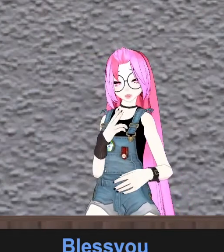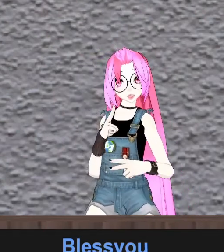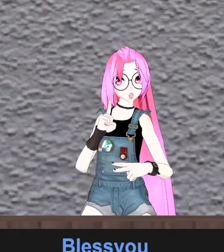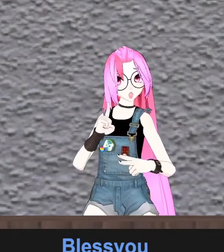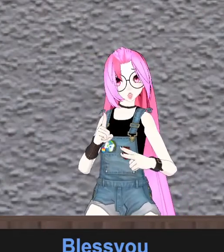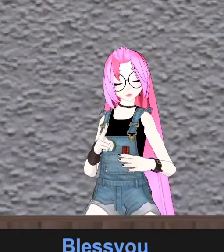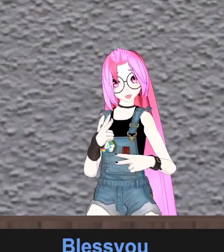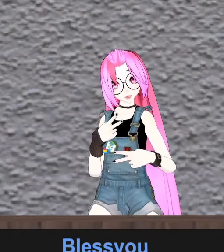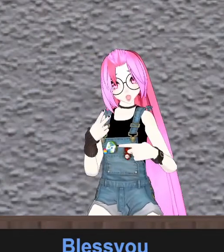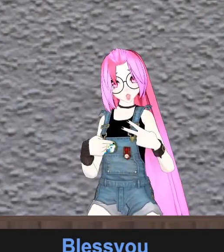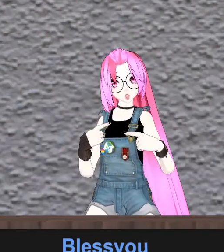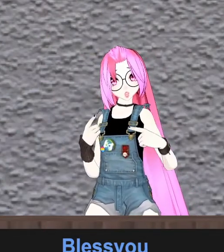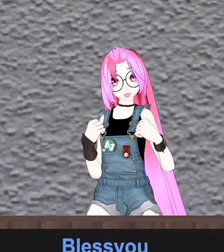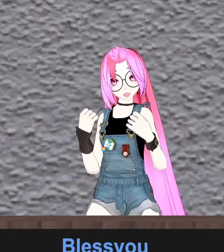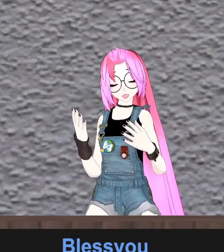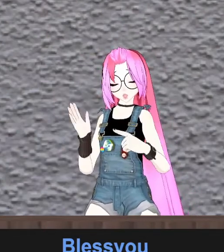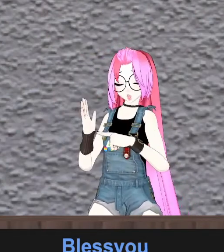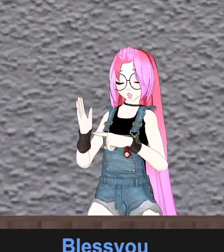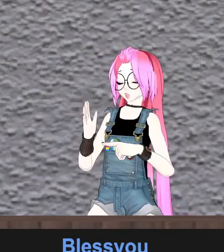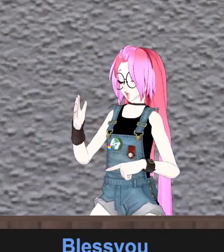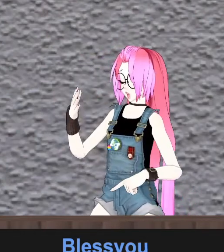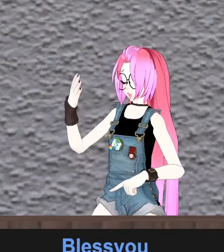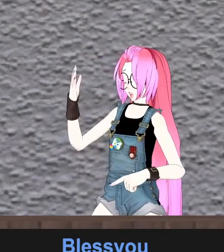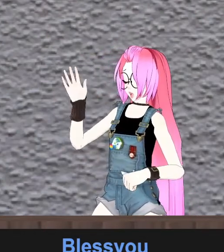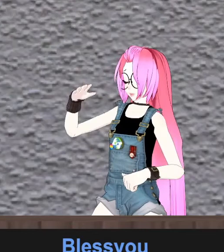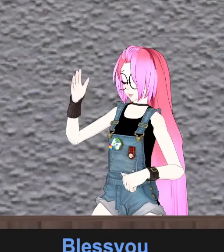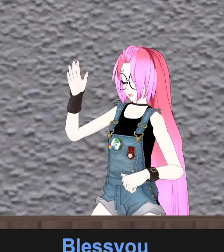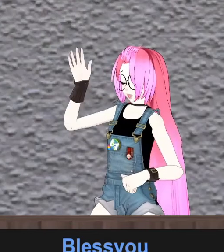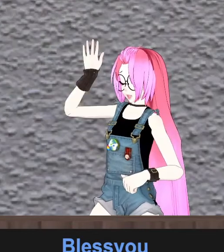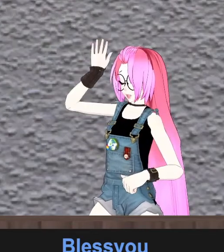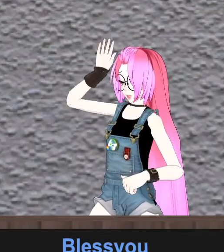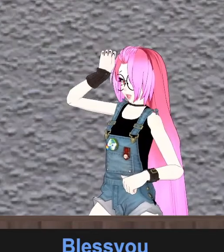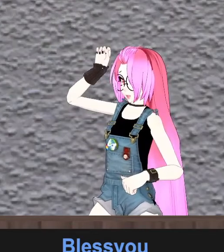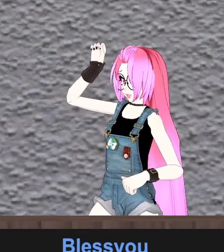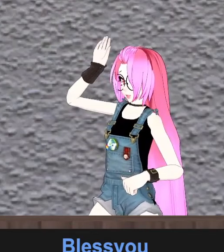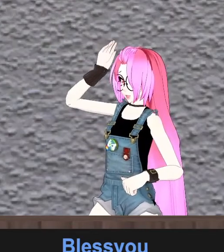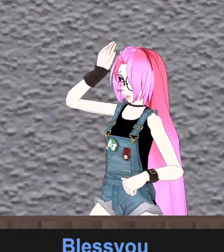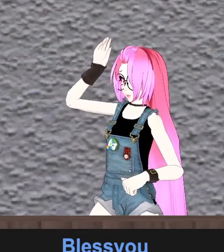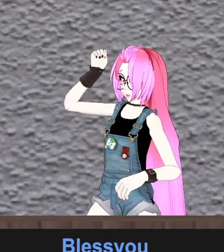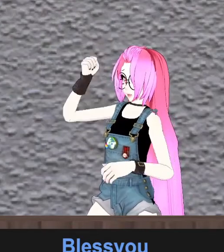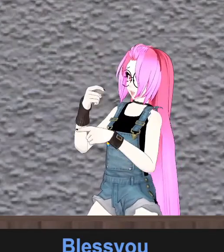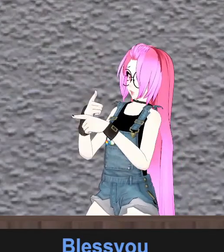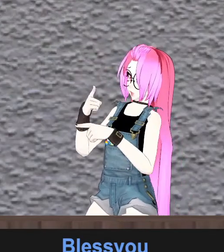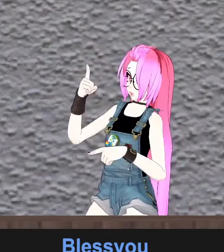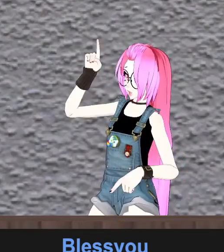that sort of represents him as a person. So I think it was Crow 7, right? I